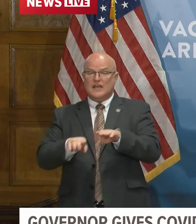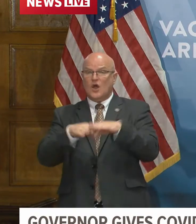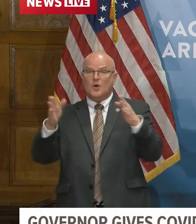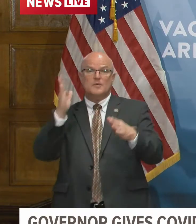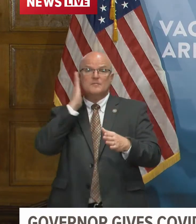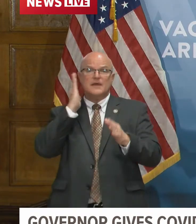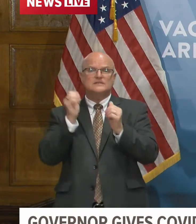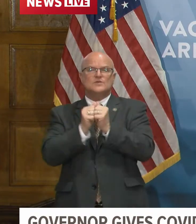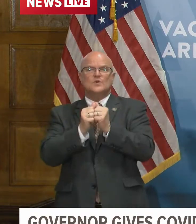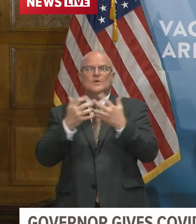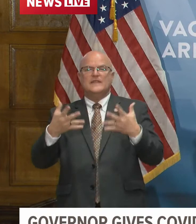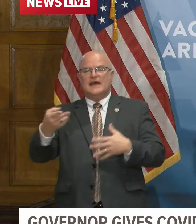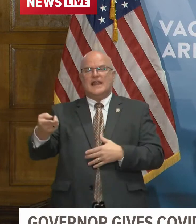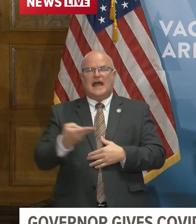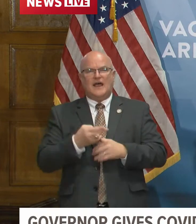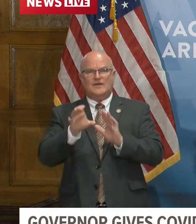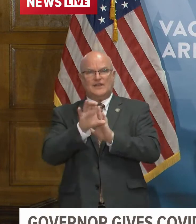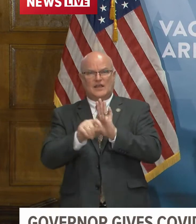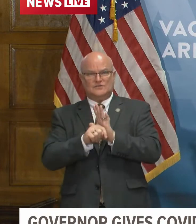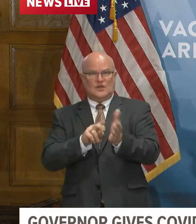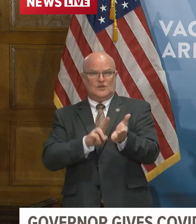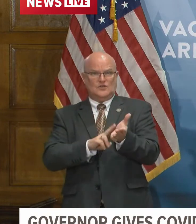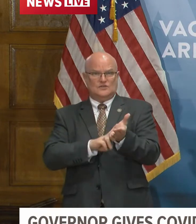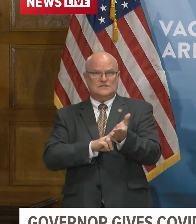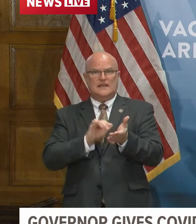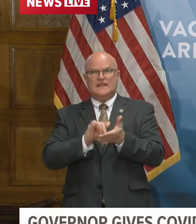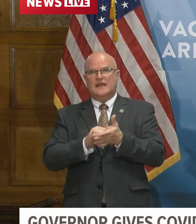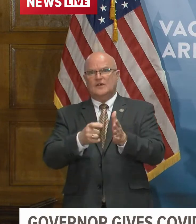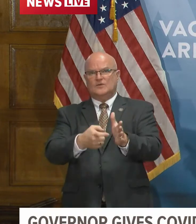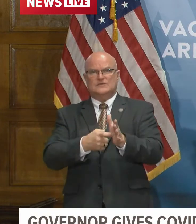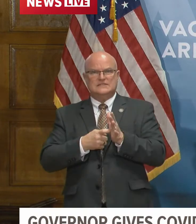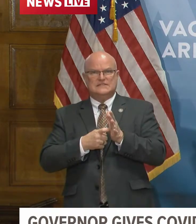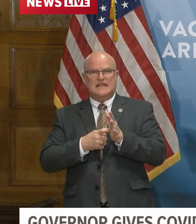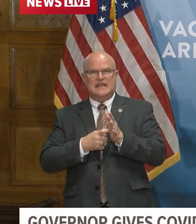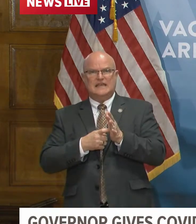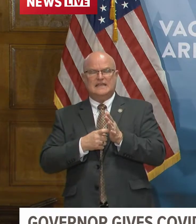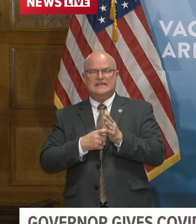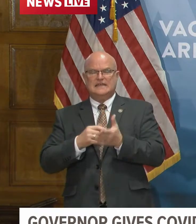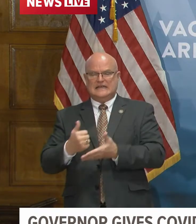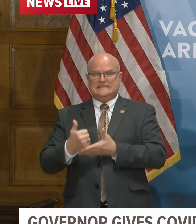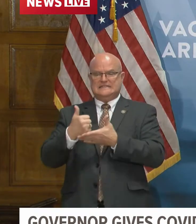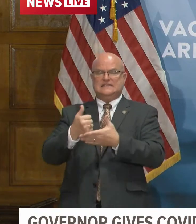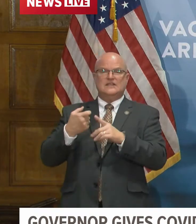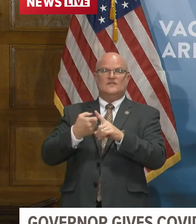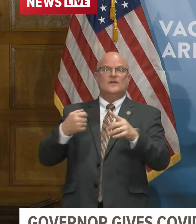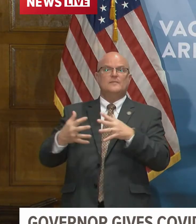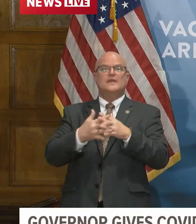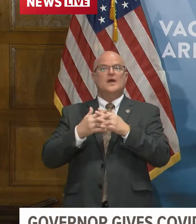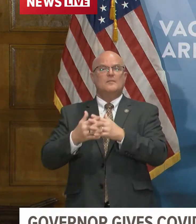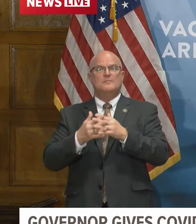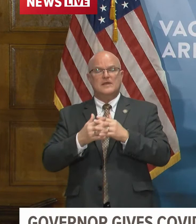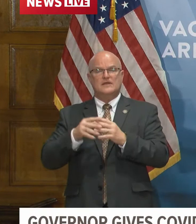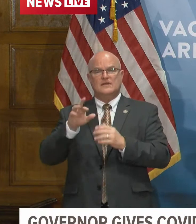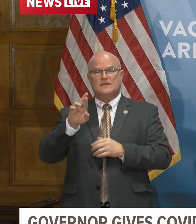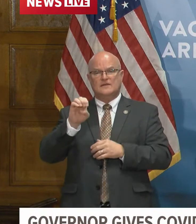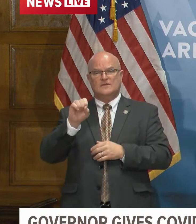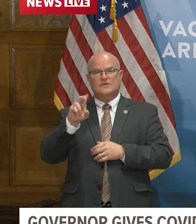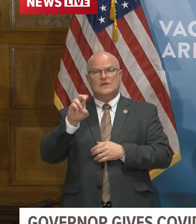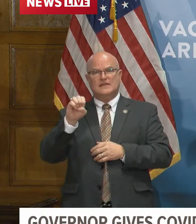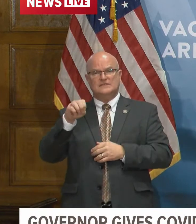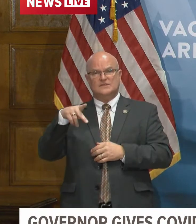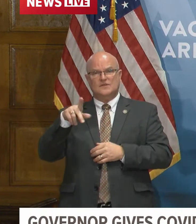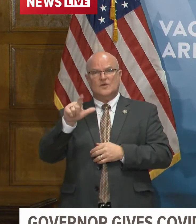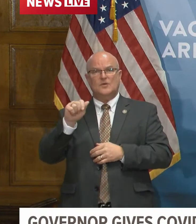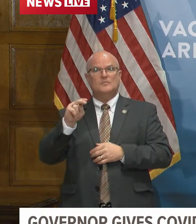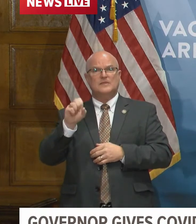beds without hiring contract nurses. That would take assistance from the American Rescue Plan funds.